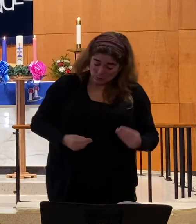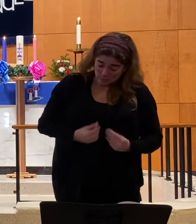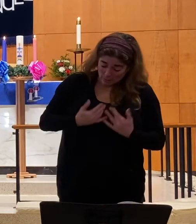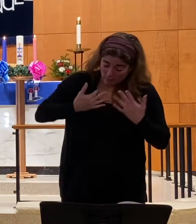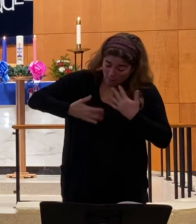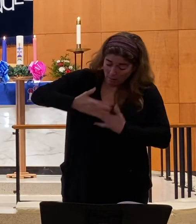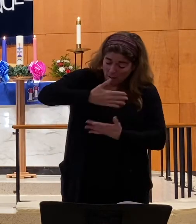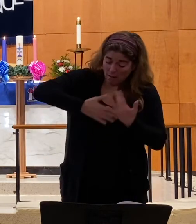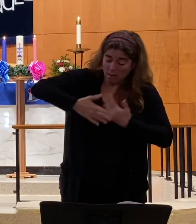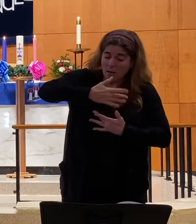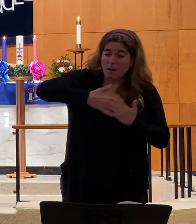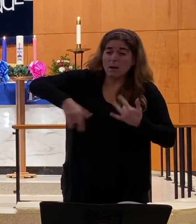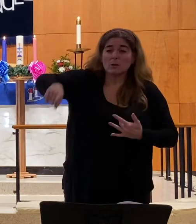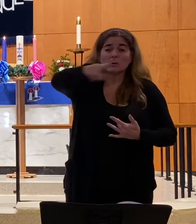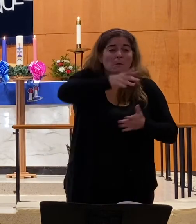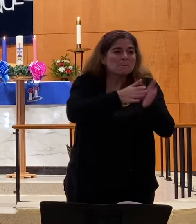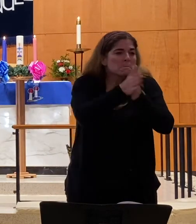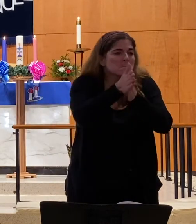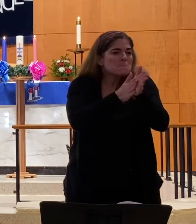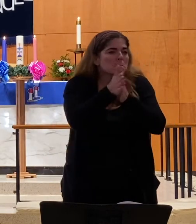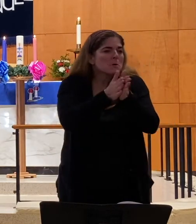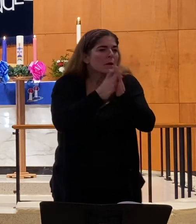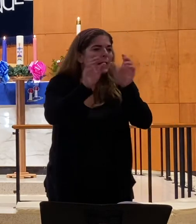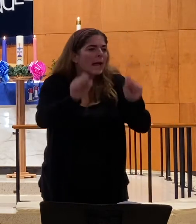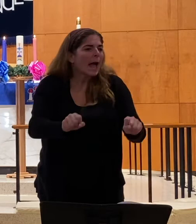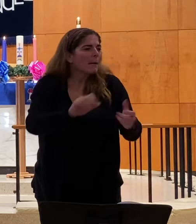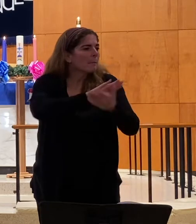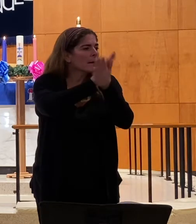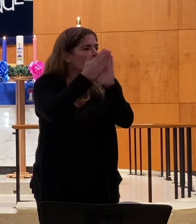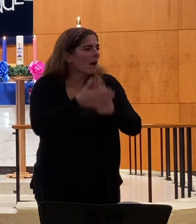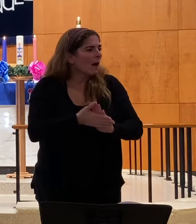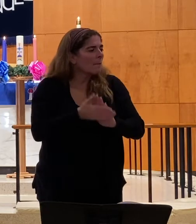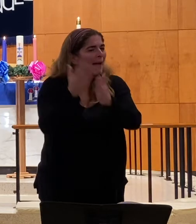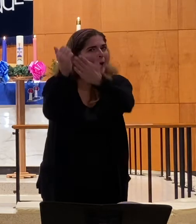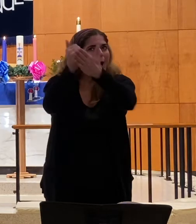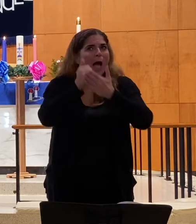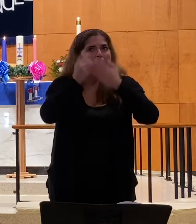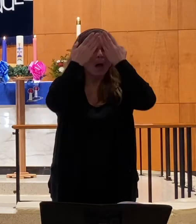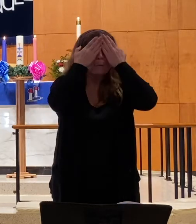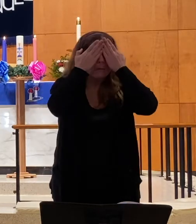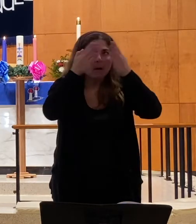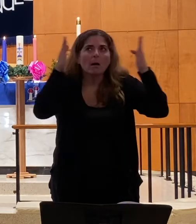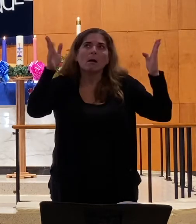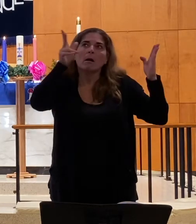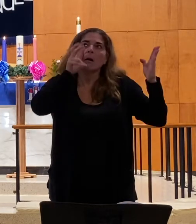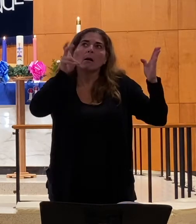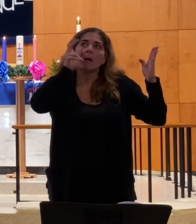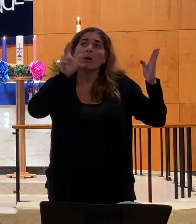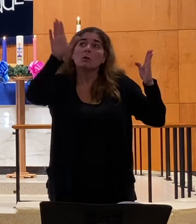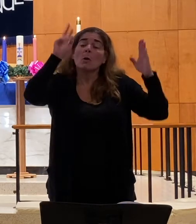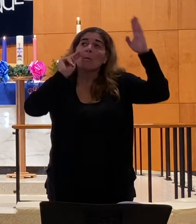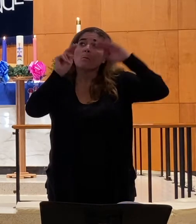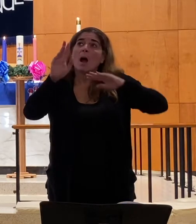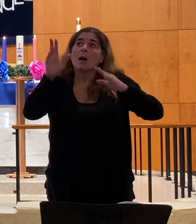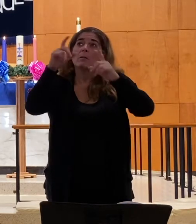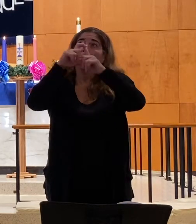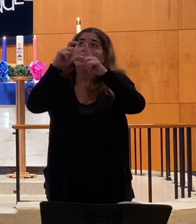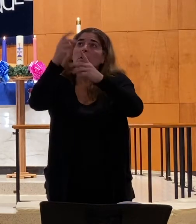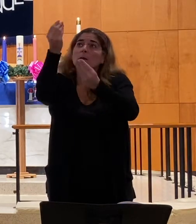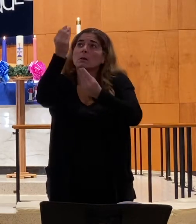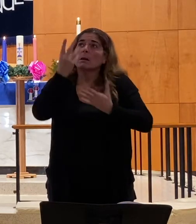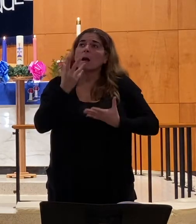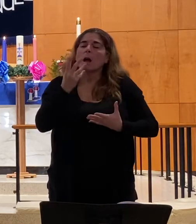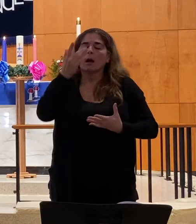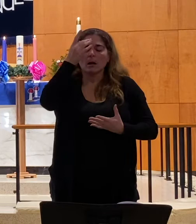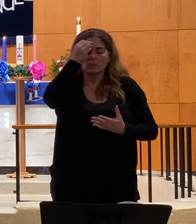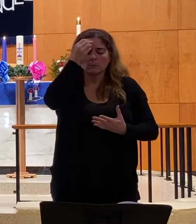your faithful people, Lord God, and open our ears to the words of your prophet, that anointed